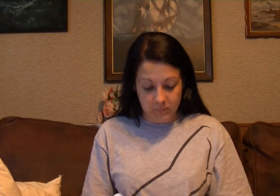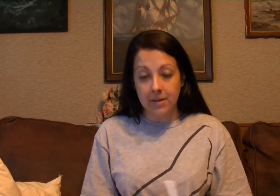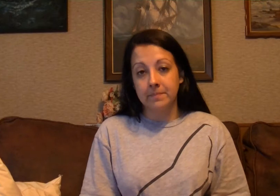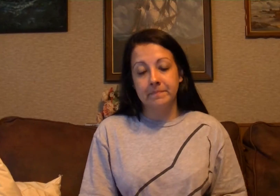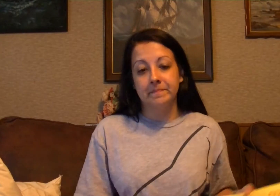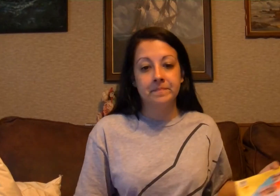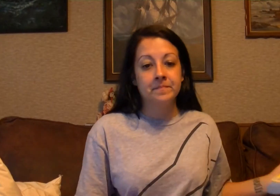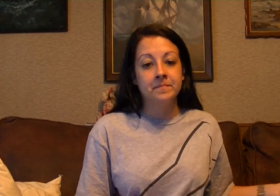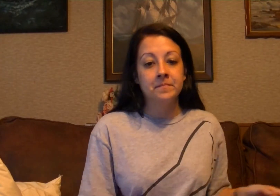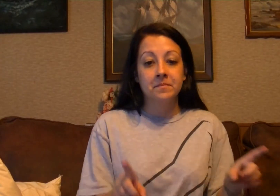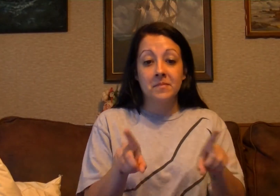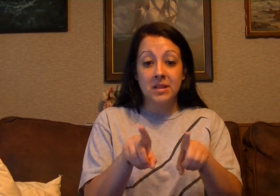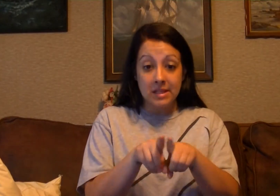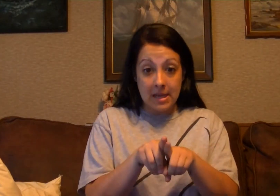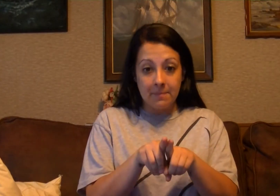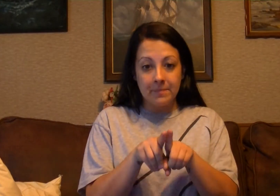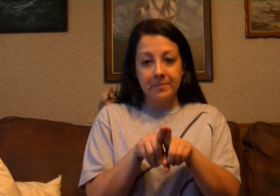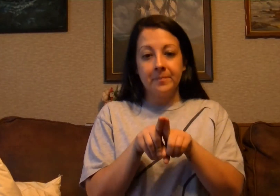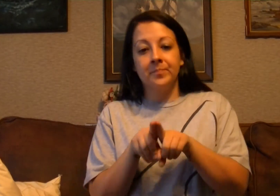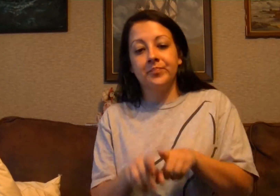Yeah. Same.